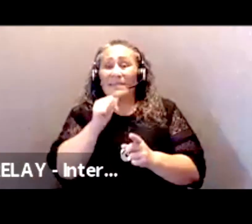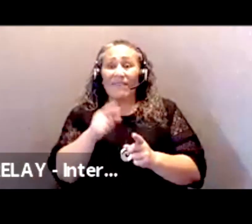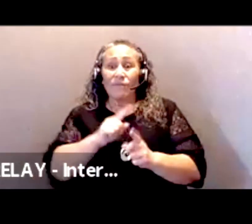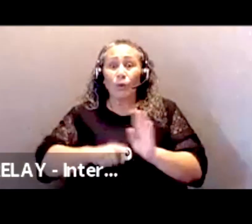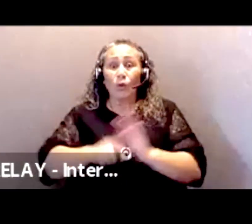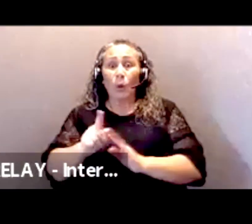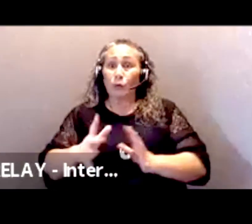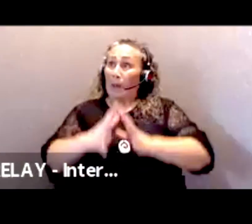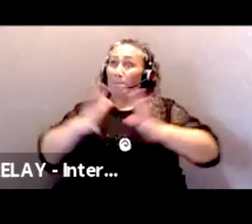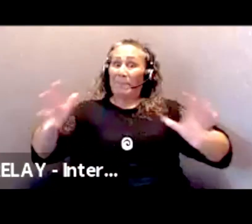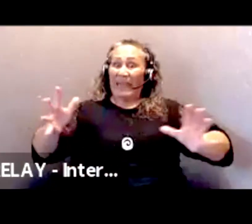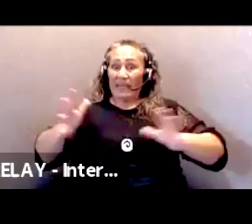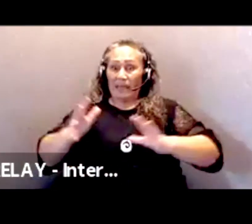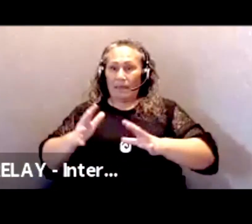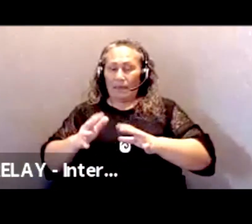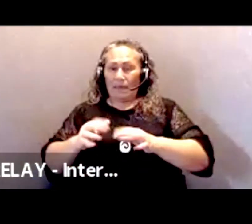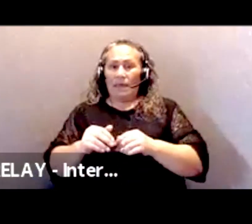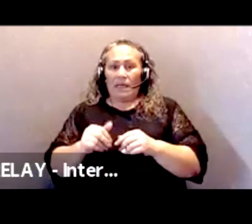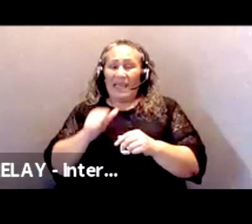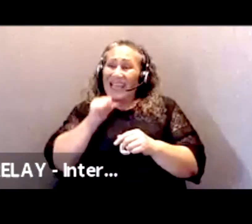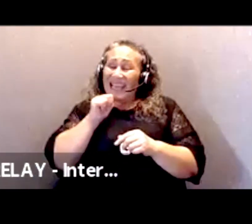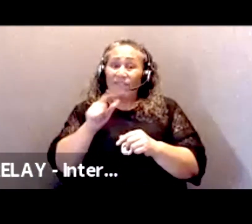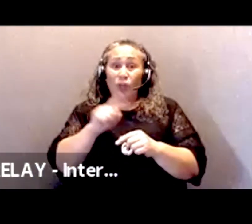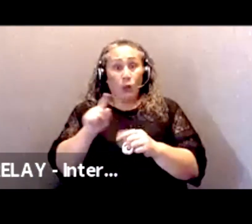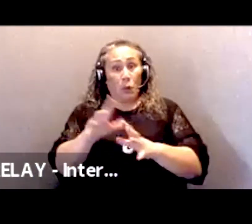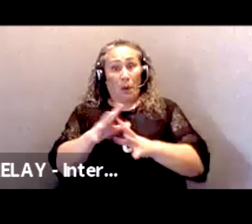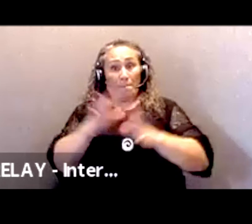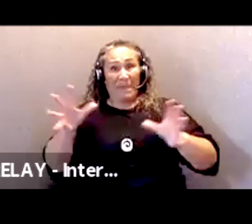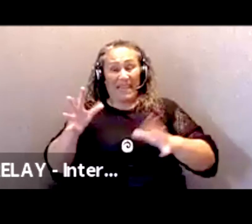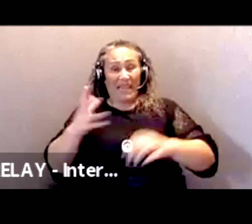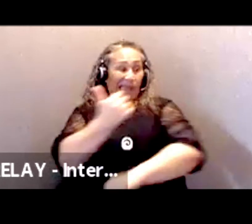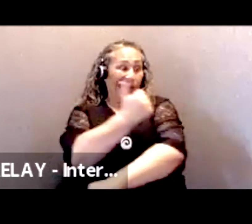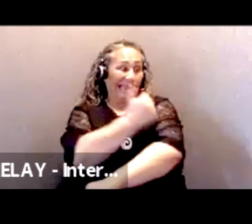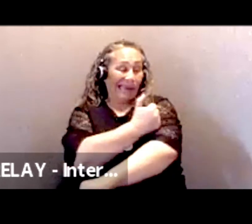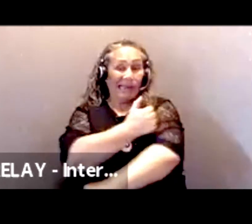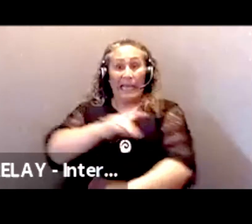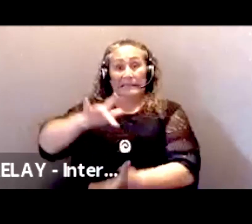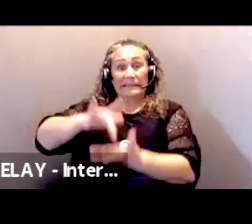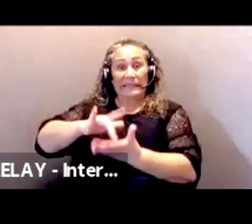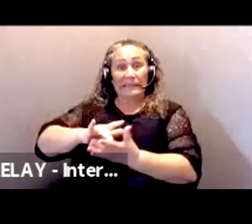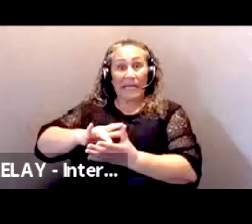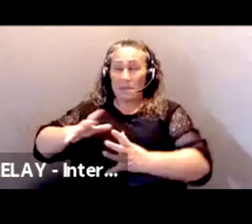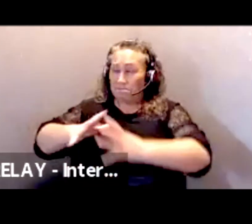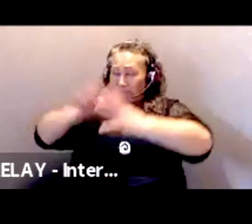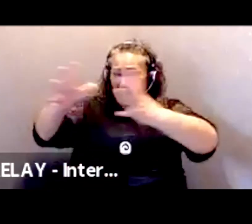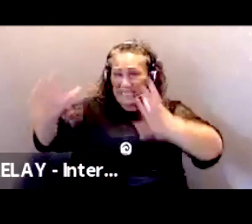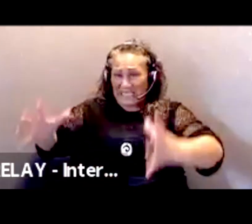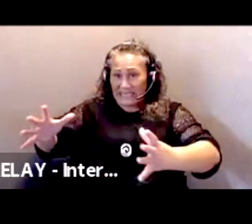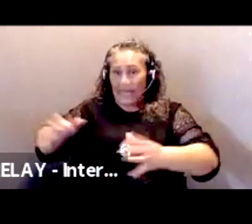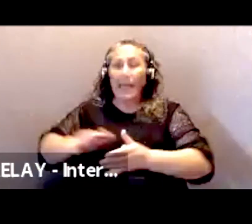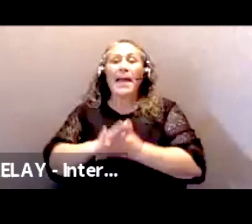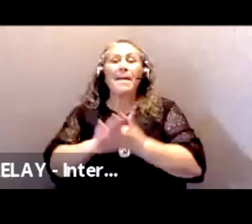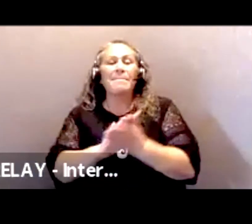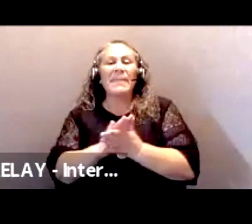centre, if you go into a big vaccination centre, then people aren't going to